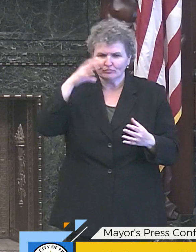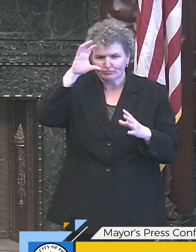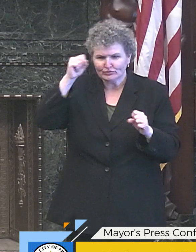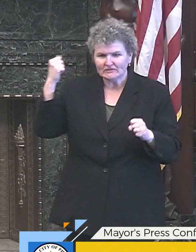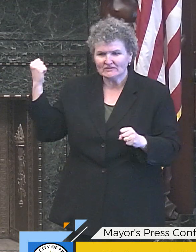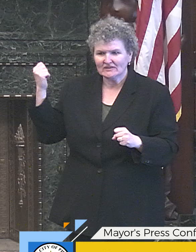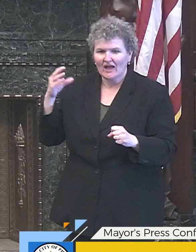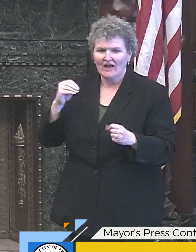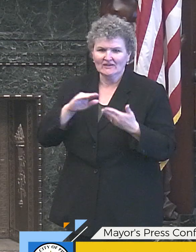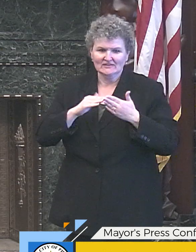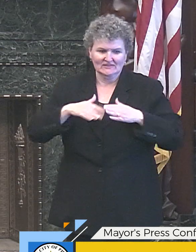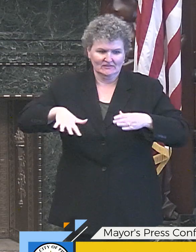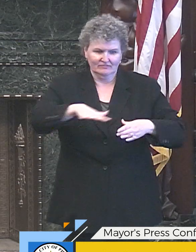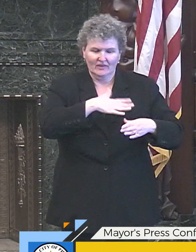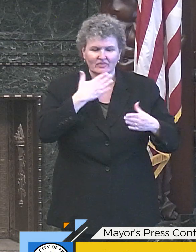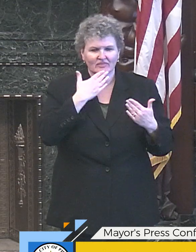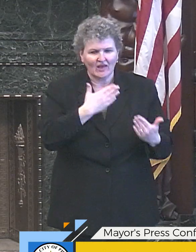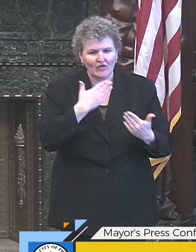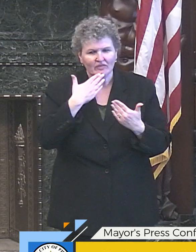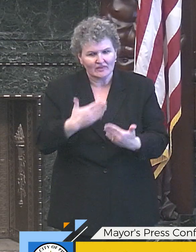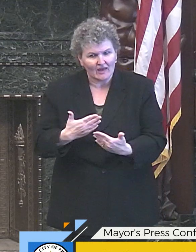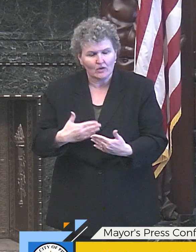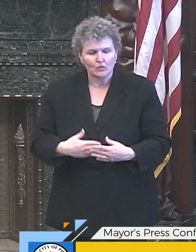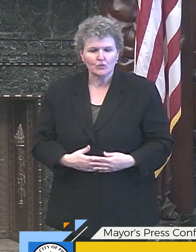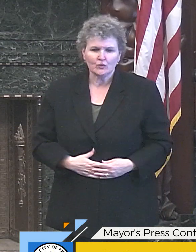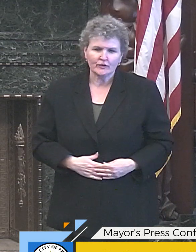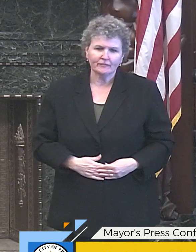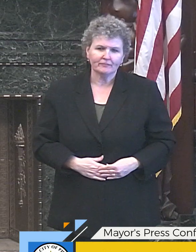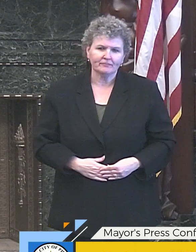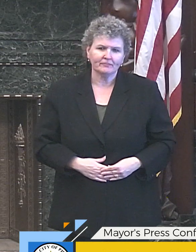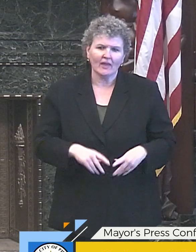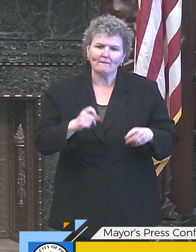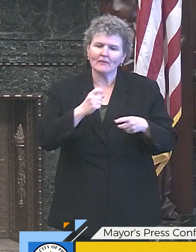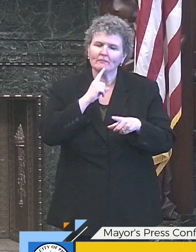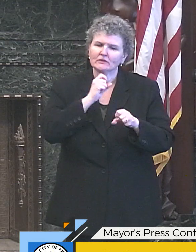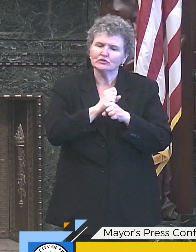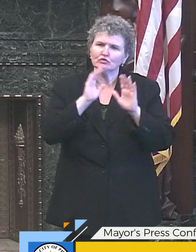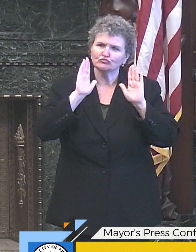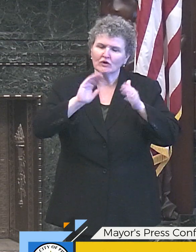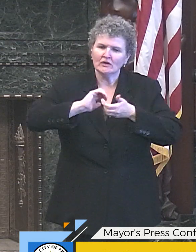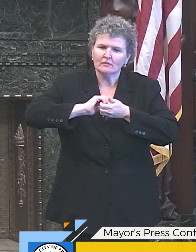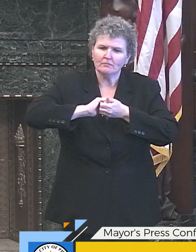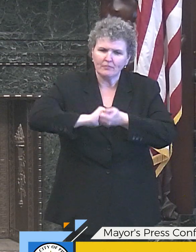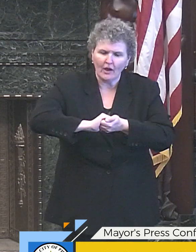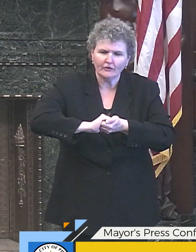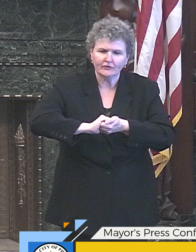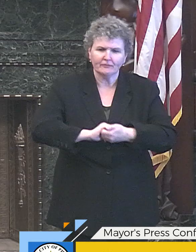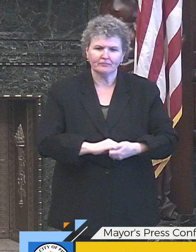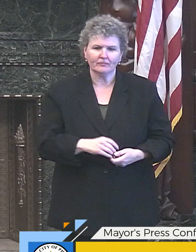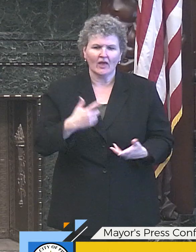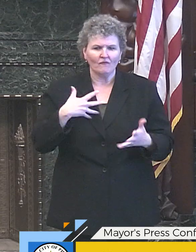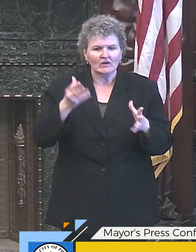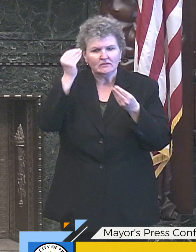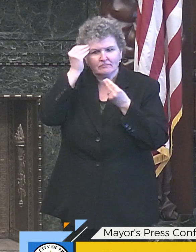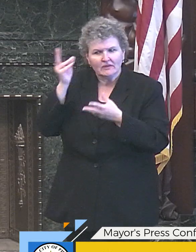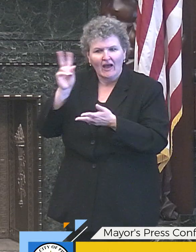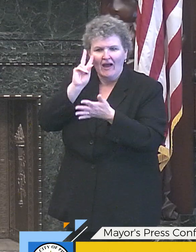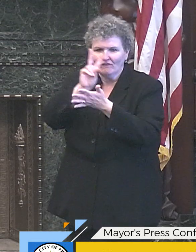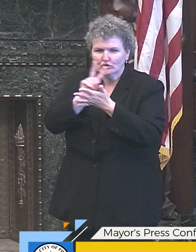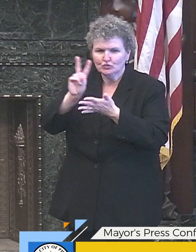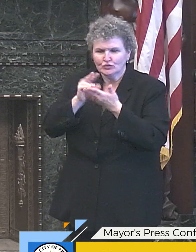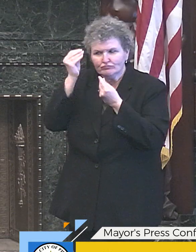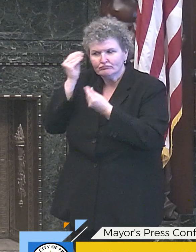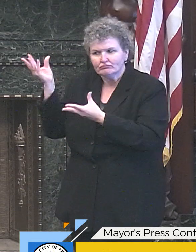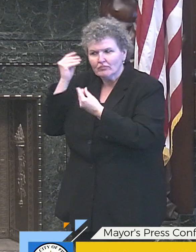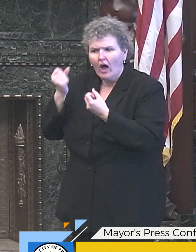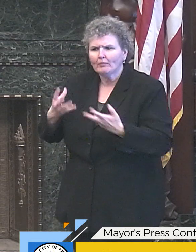their colleagues for being such great partners. And we'll be reporting back to them every 2 weeks on what exactly